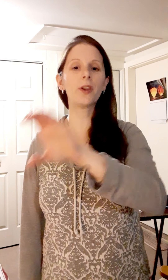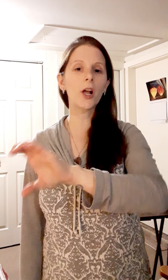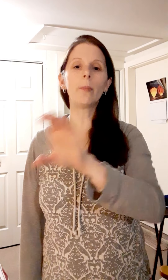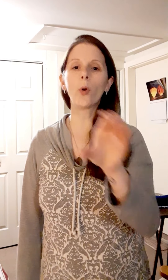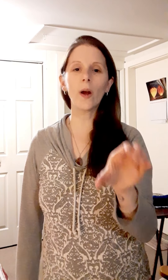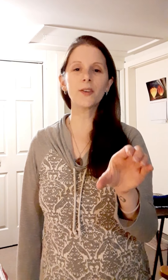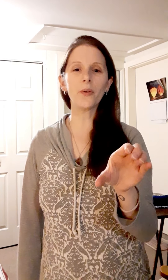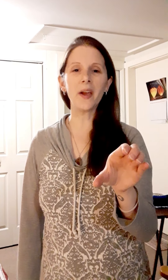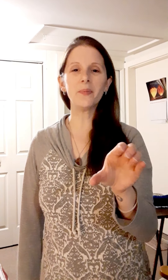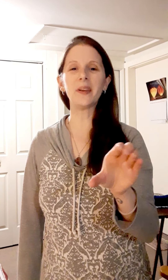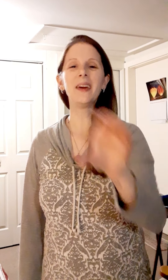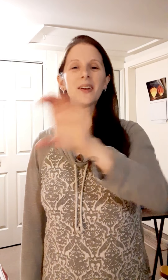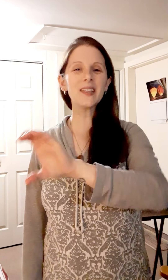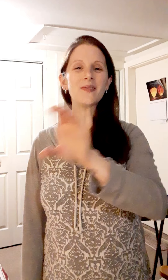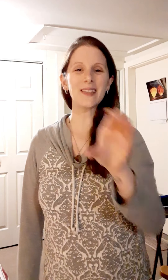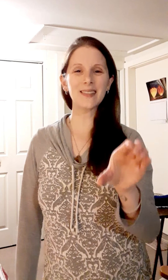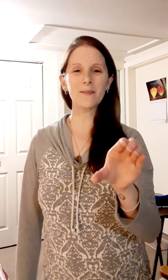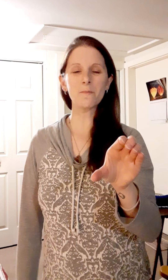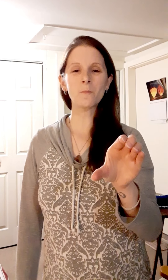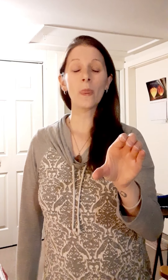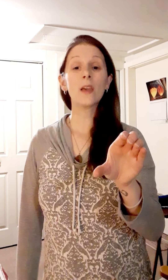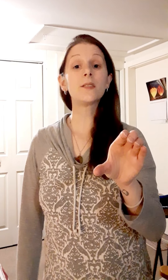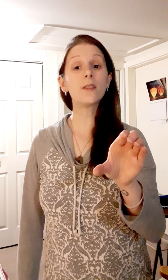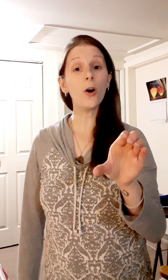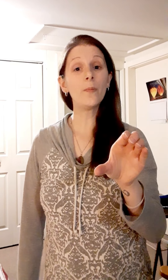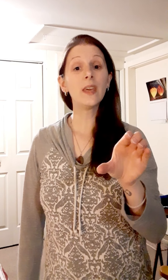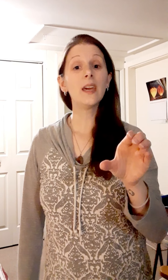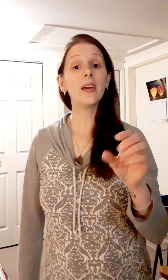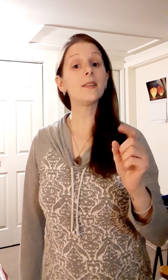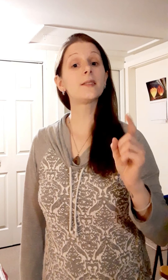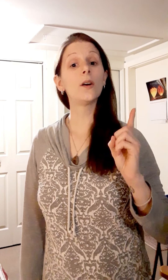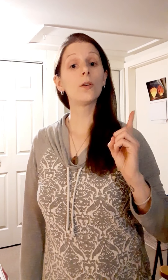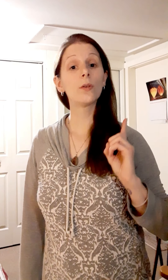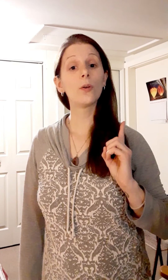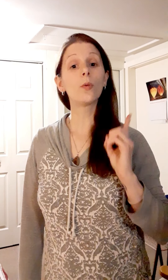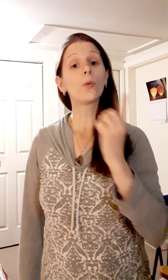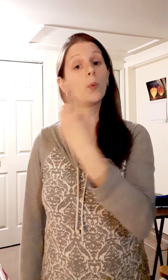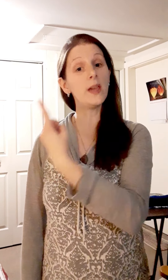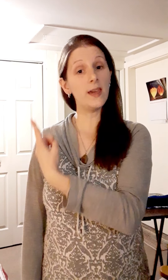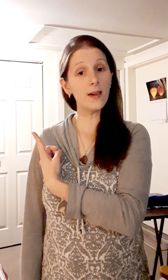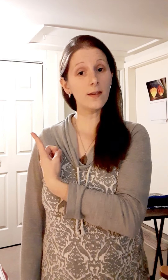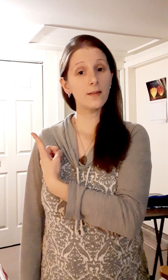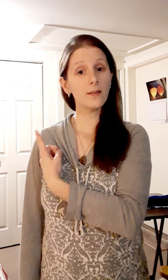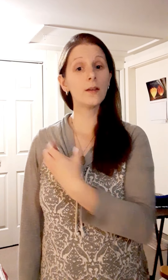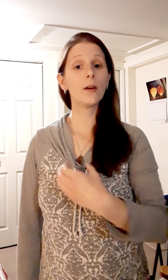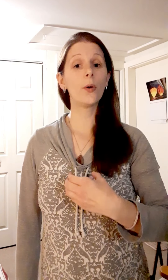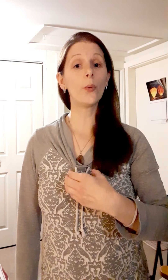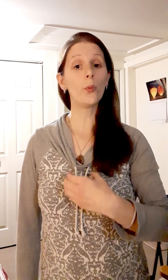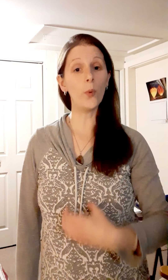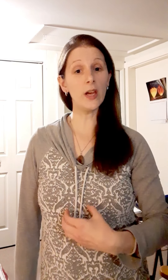it a couple more, it's all right, but Christmas. So it's we